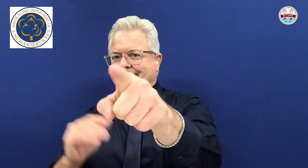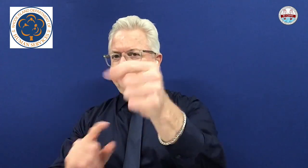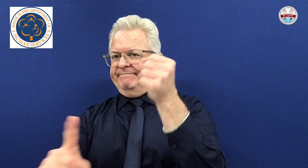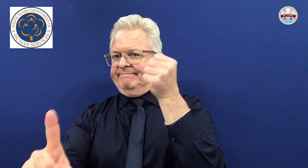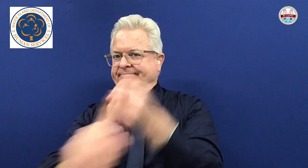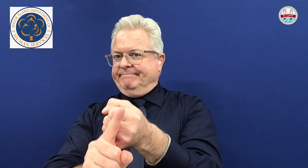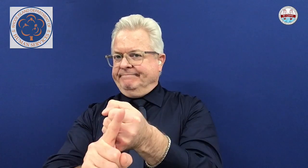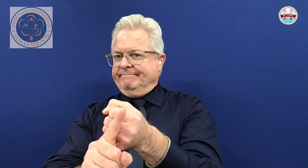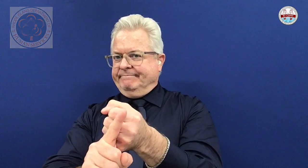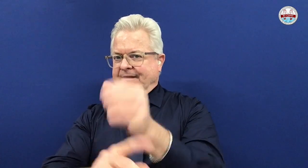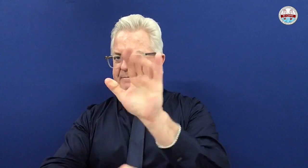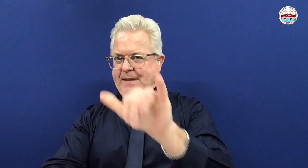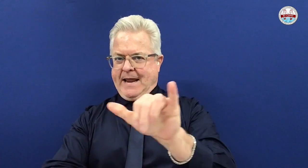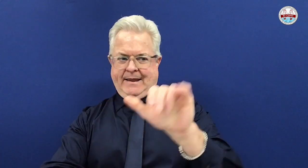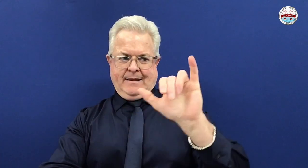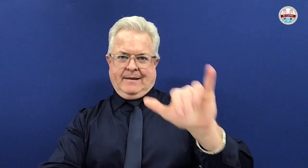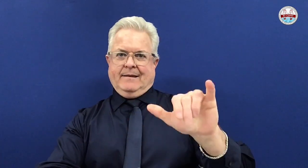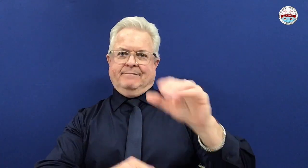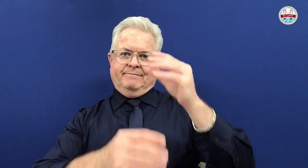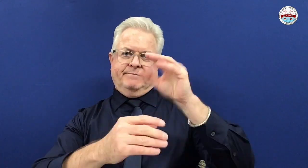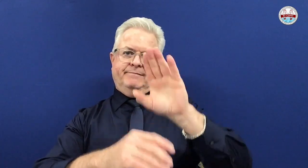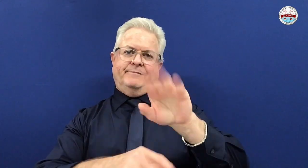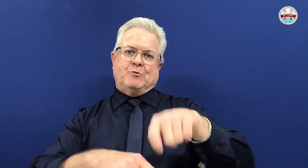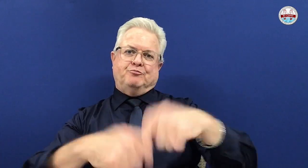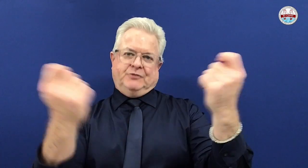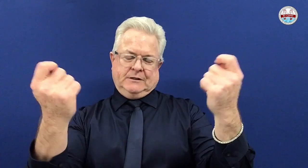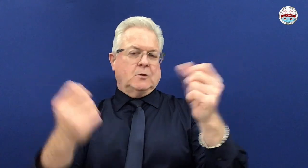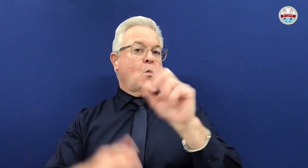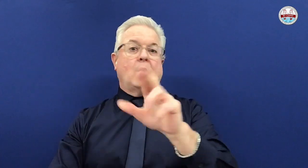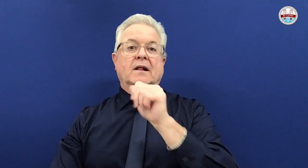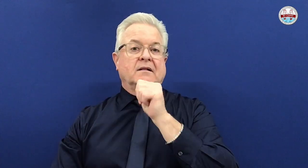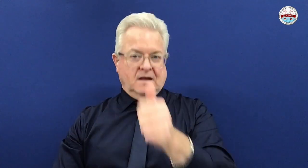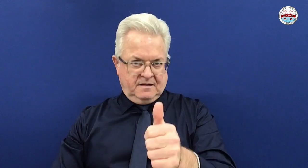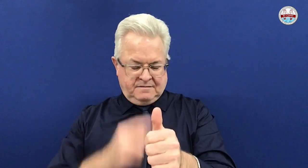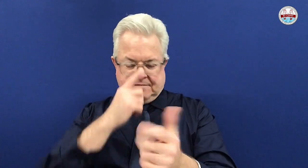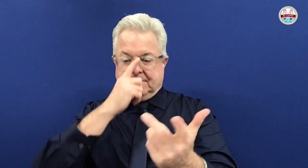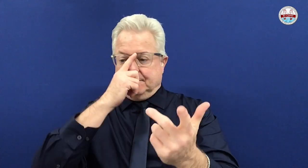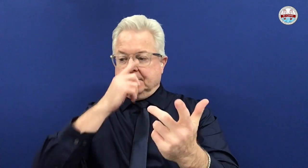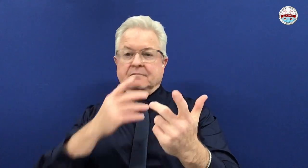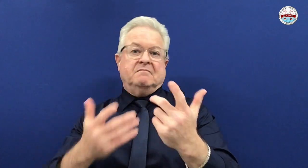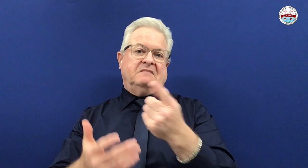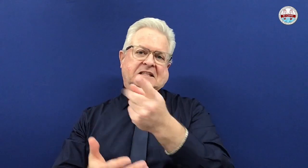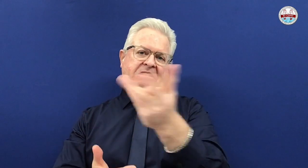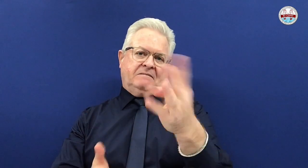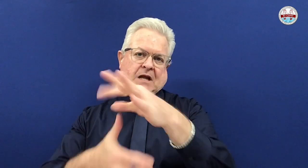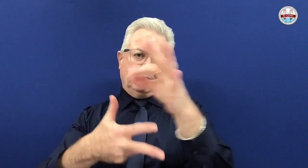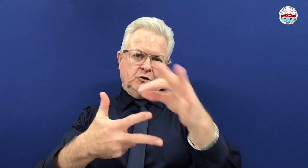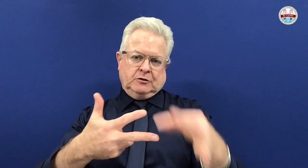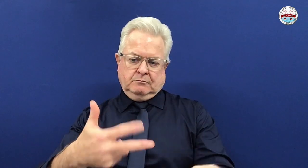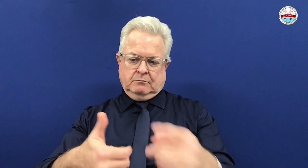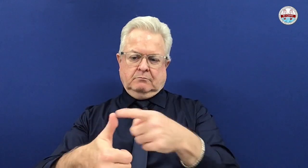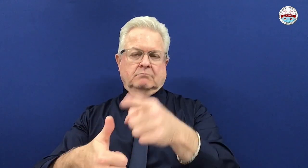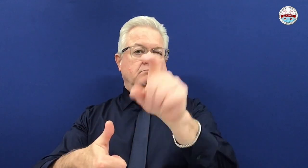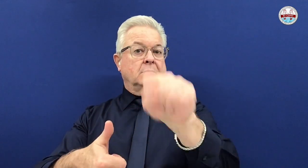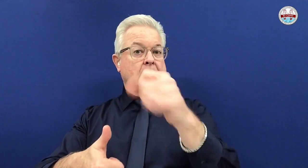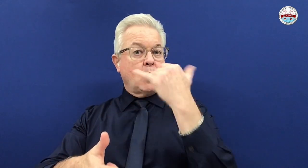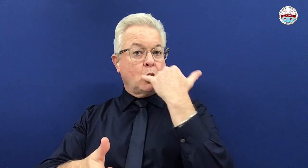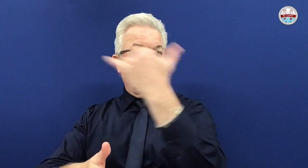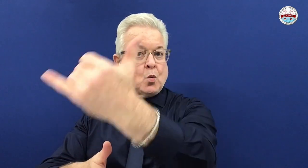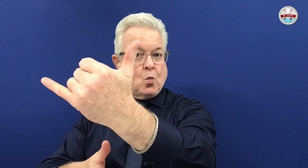one. And they'll also let you know if you were impacted or not. If you were not impacted, there are a couple of, you don't